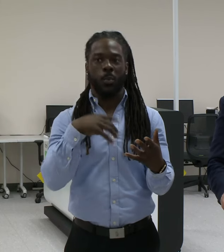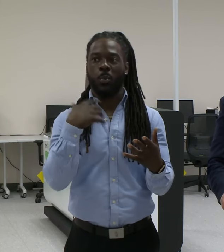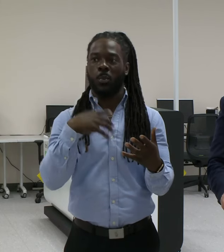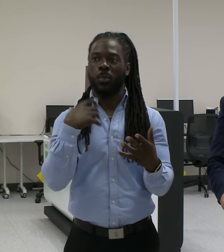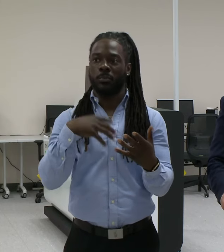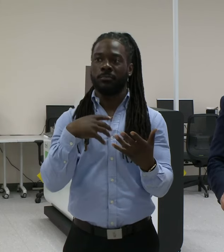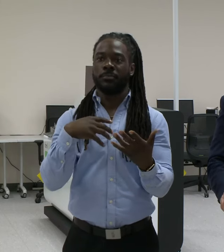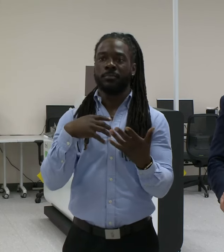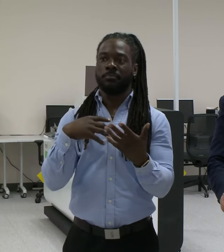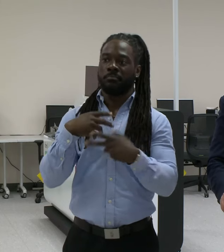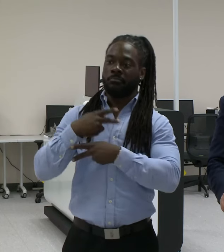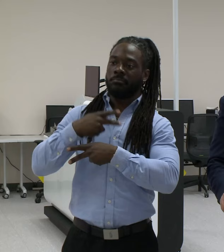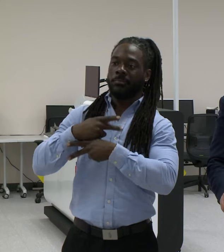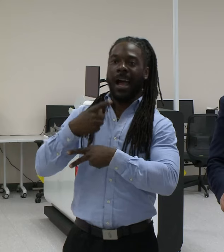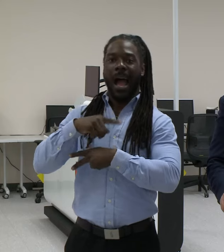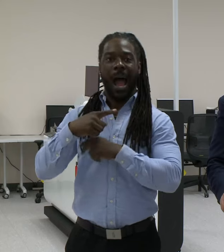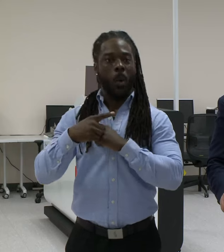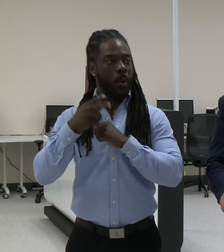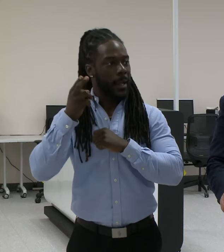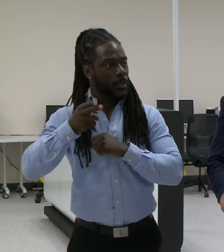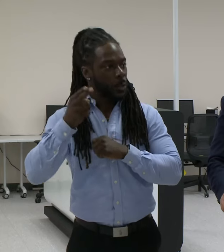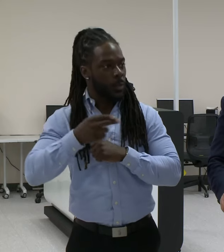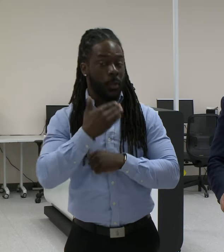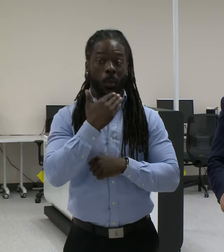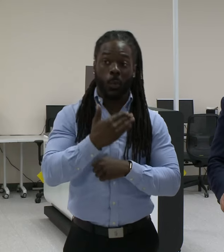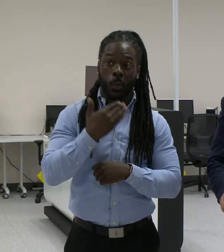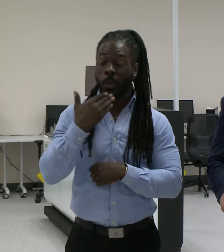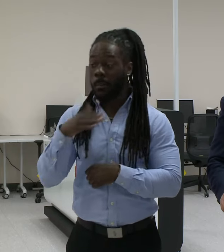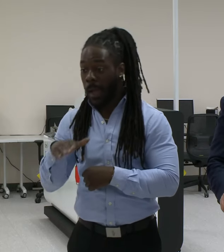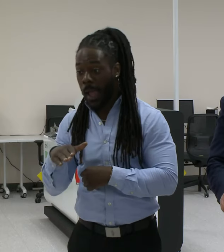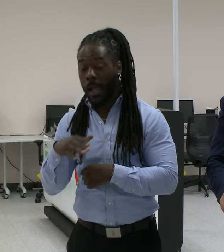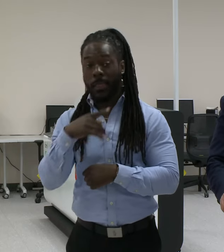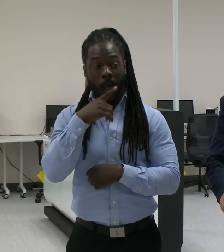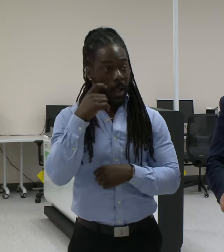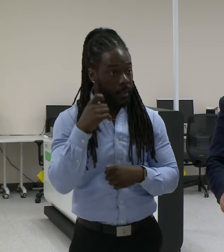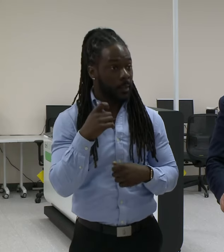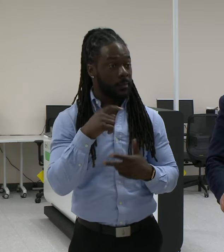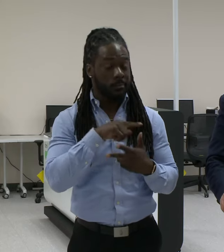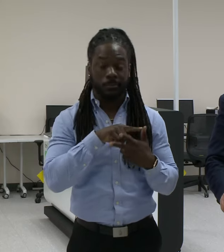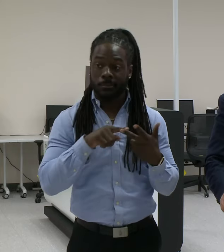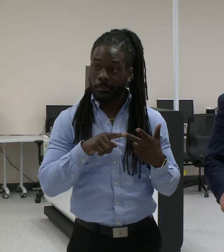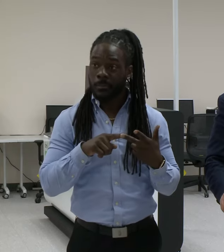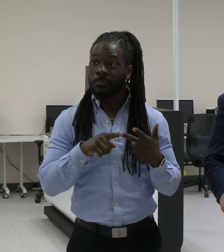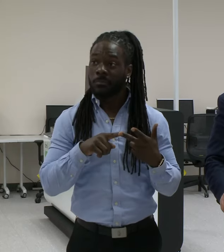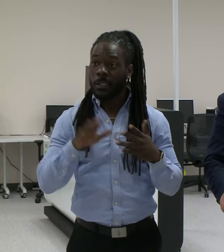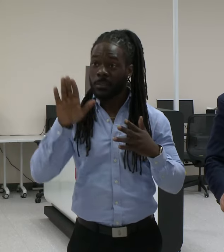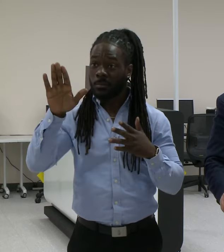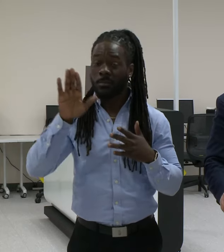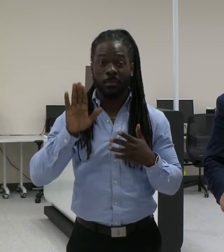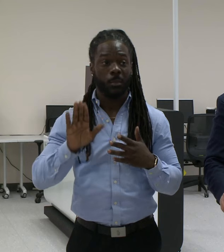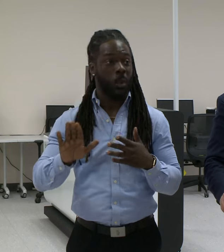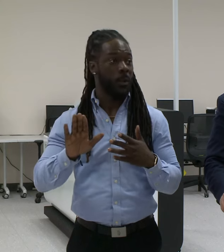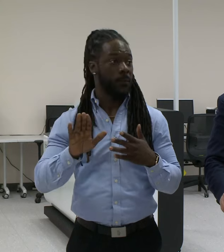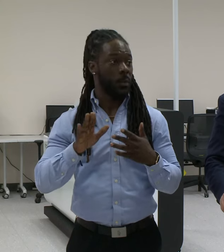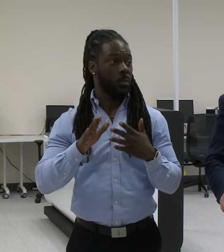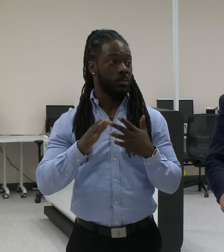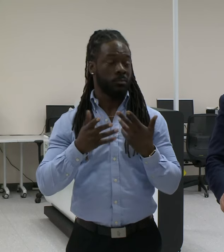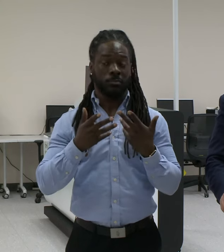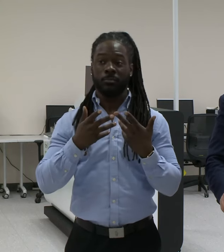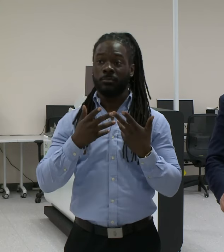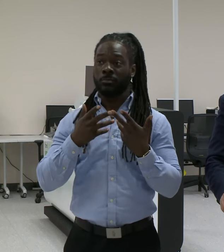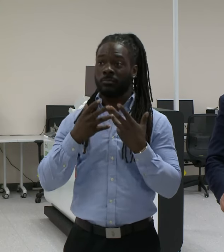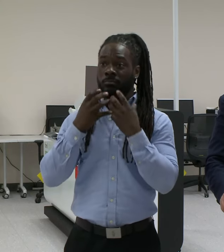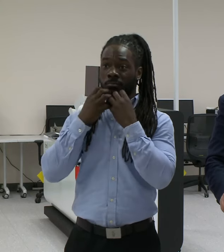repository of our history, the good, the bad, and the ugly. It's an amazing treasure.